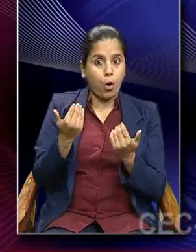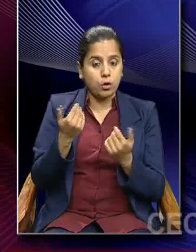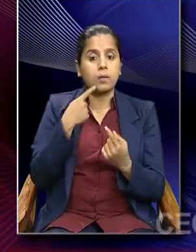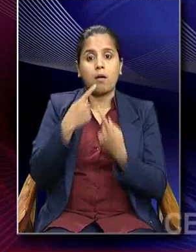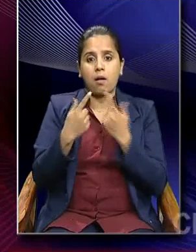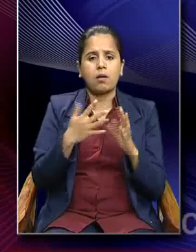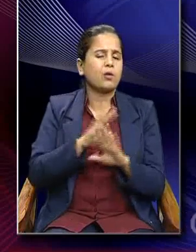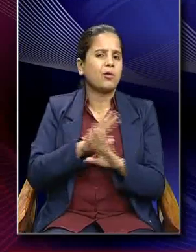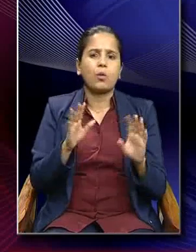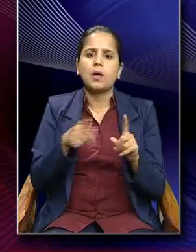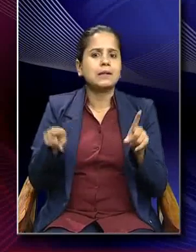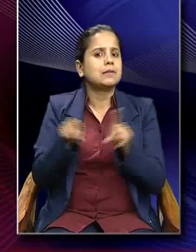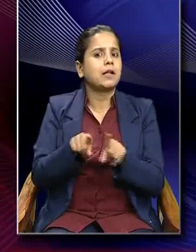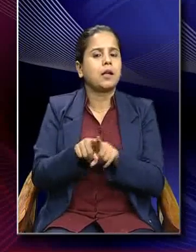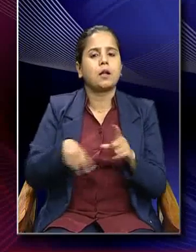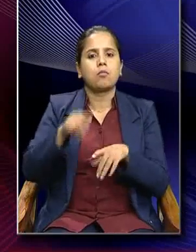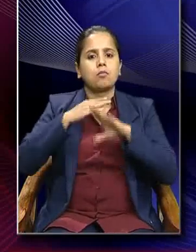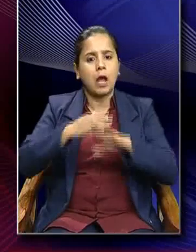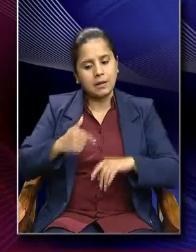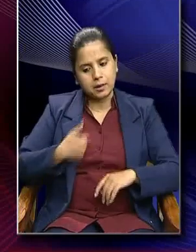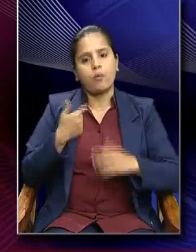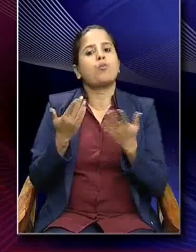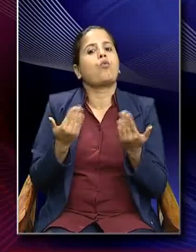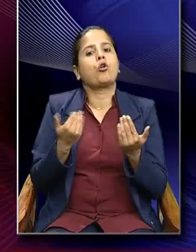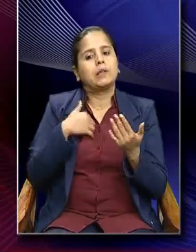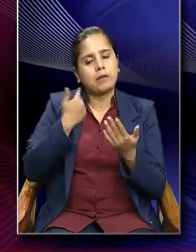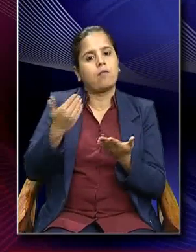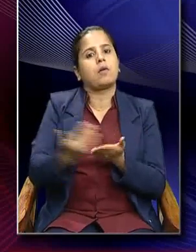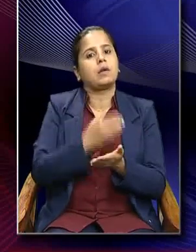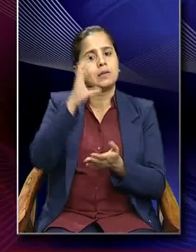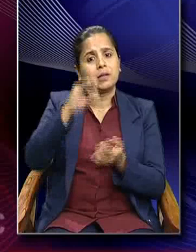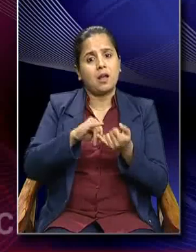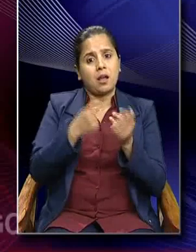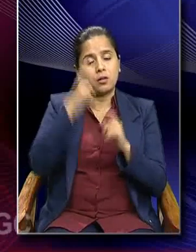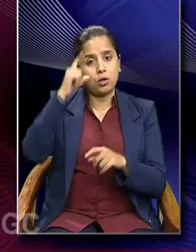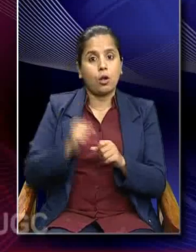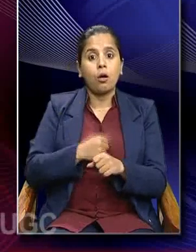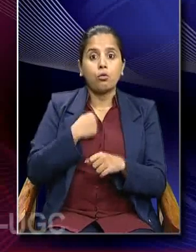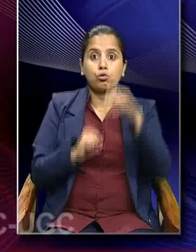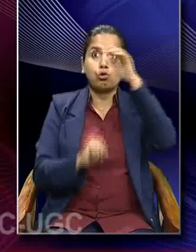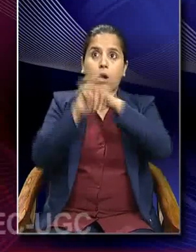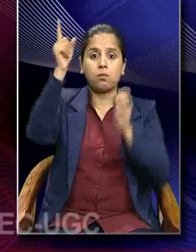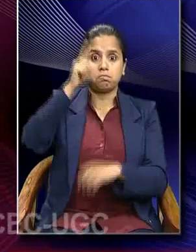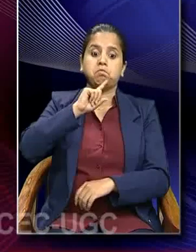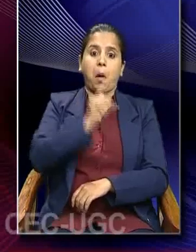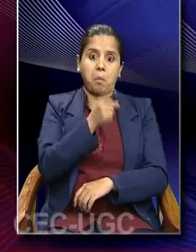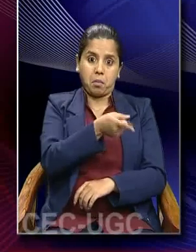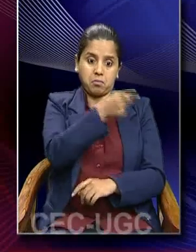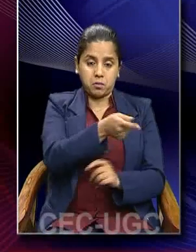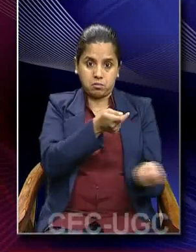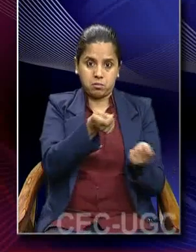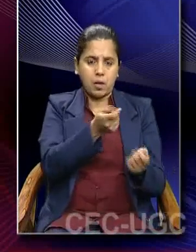top-down approach, it is self-motivated. Similarly, CSR cannot be a top-down approach. It originates from